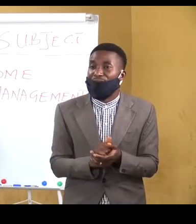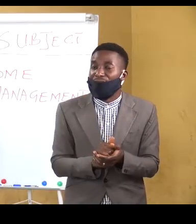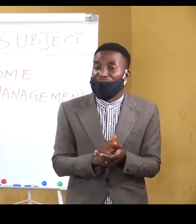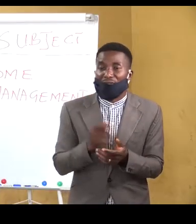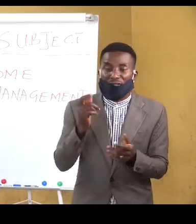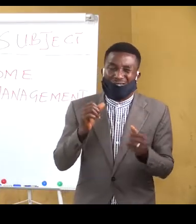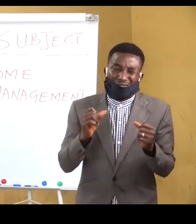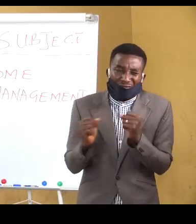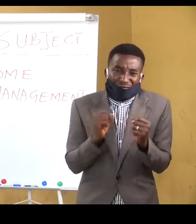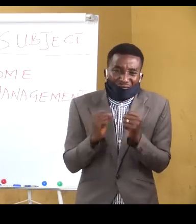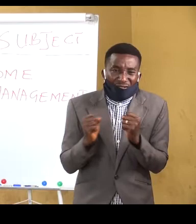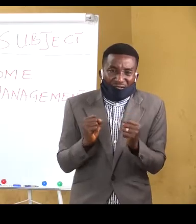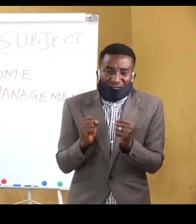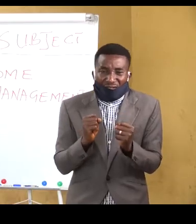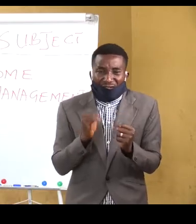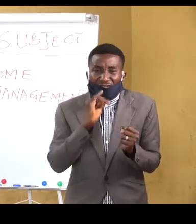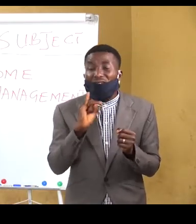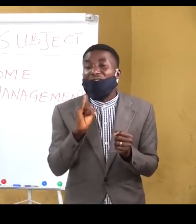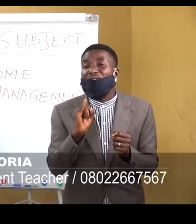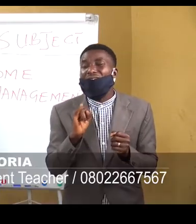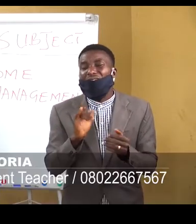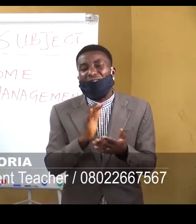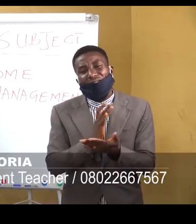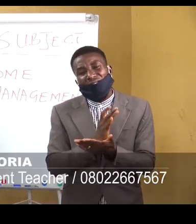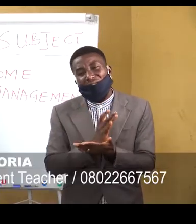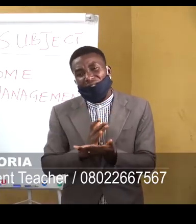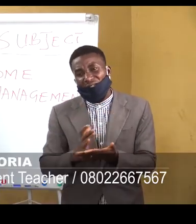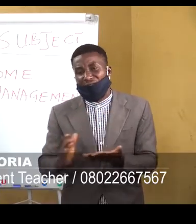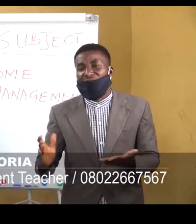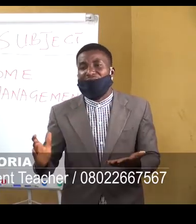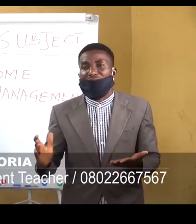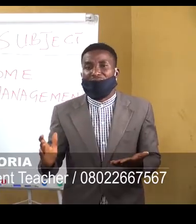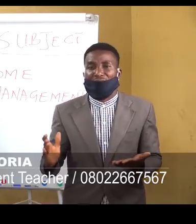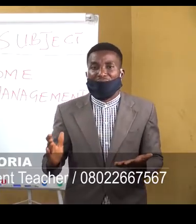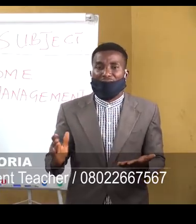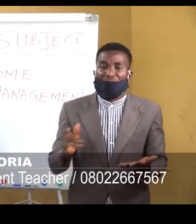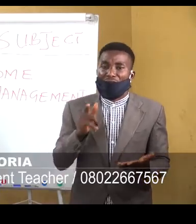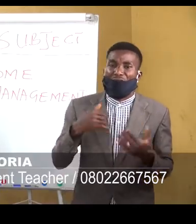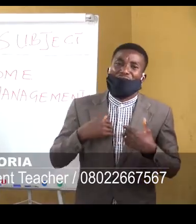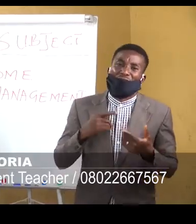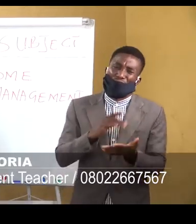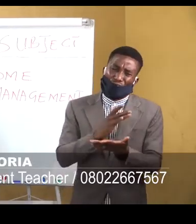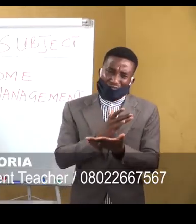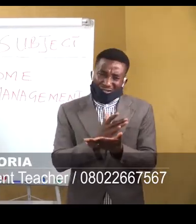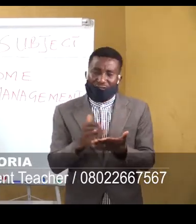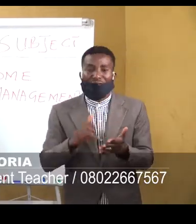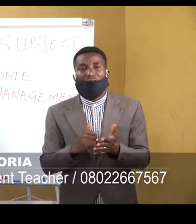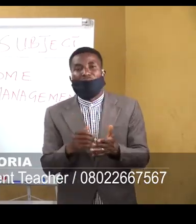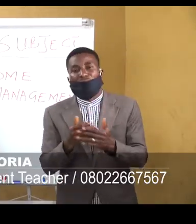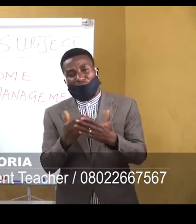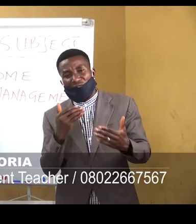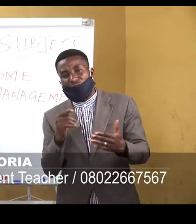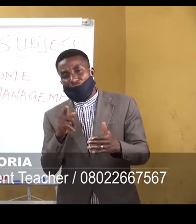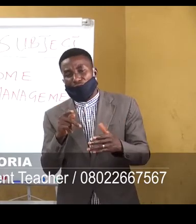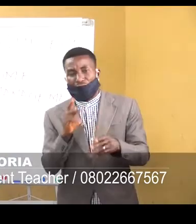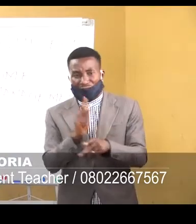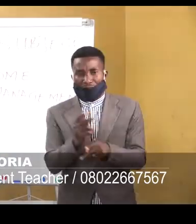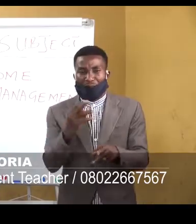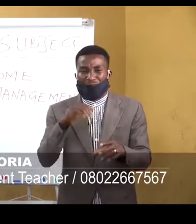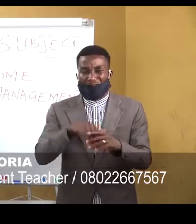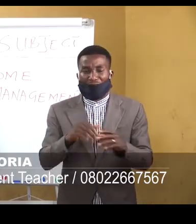your freezer, your refrigerator is what? Is clean before the food is